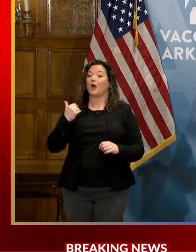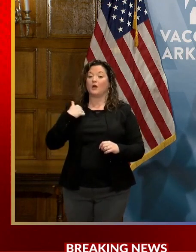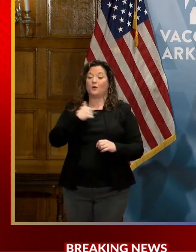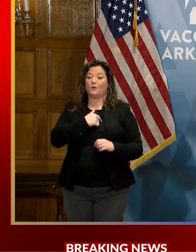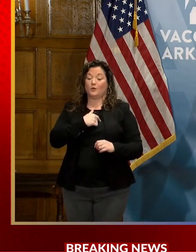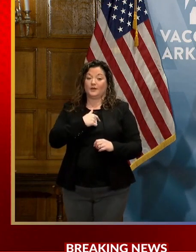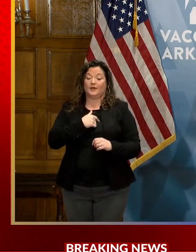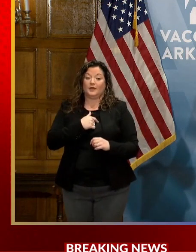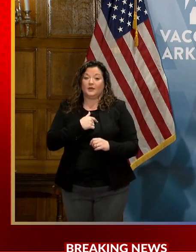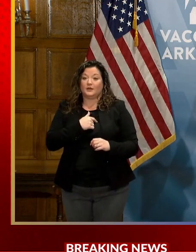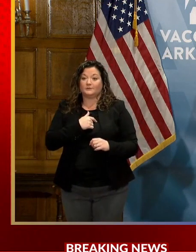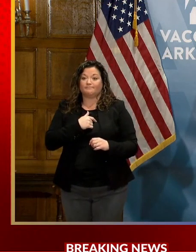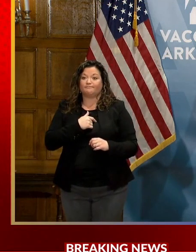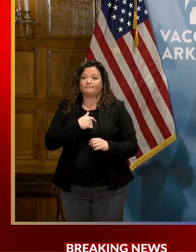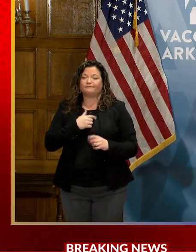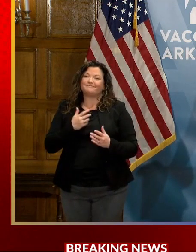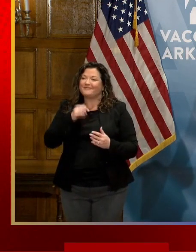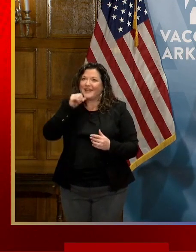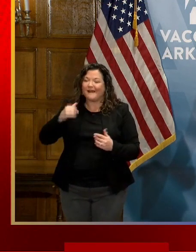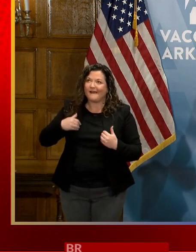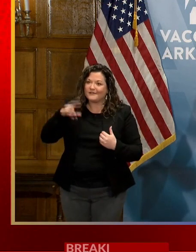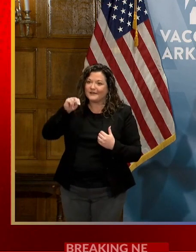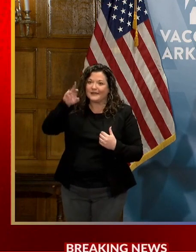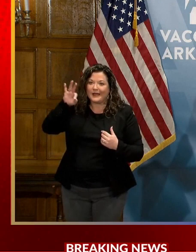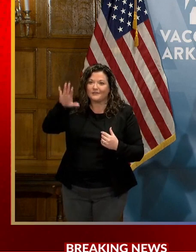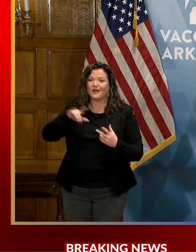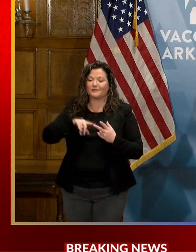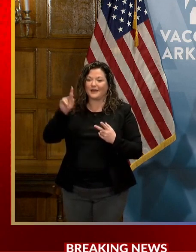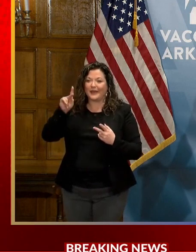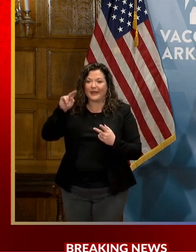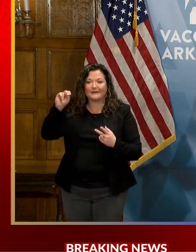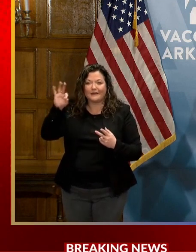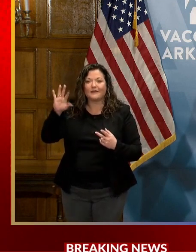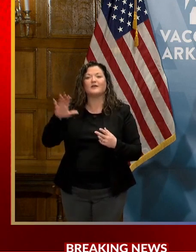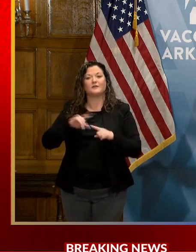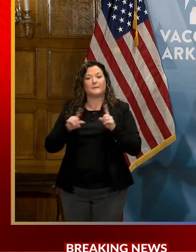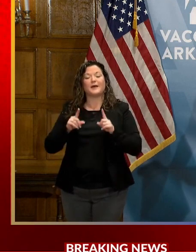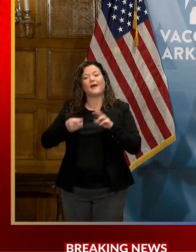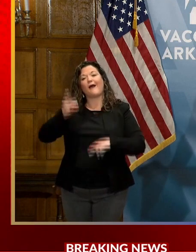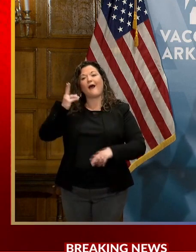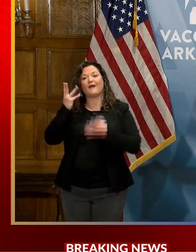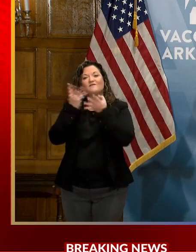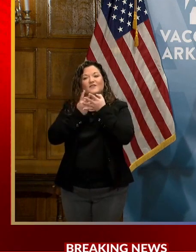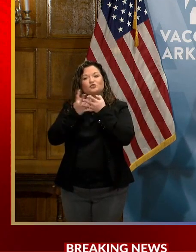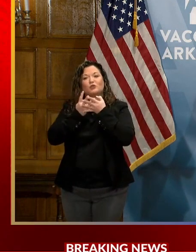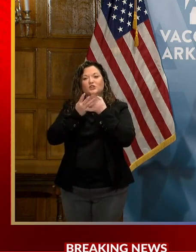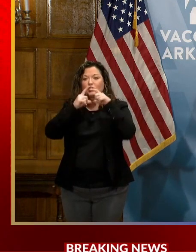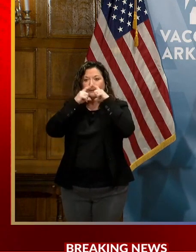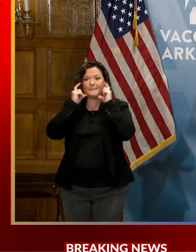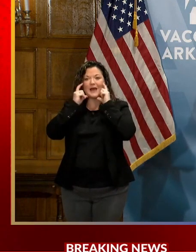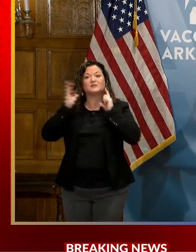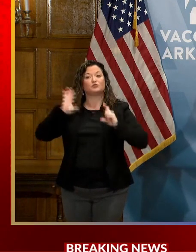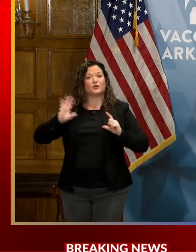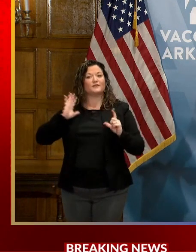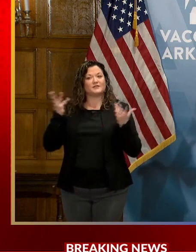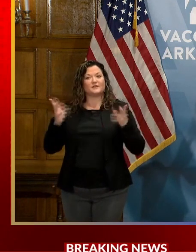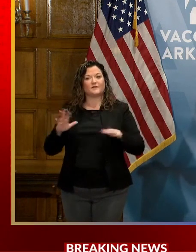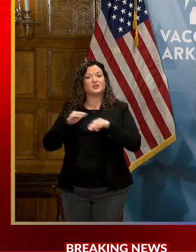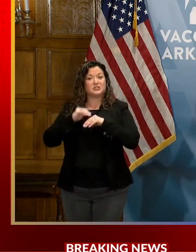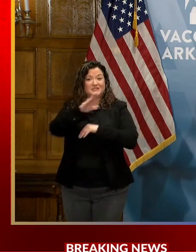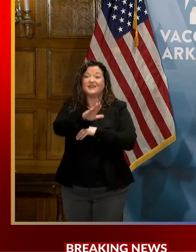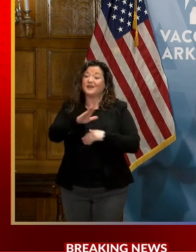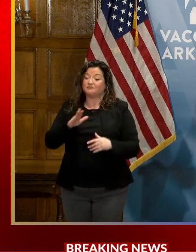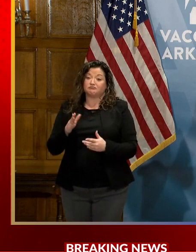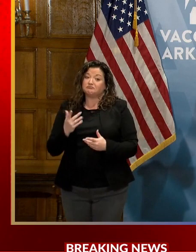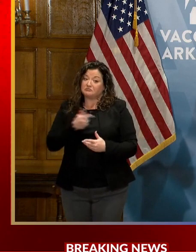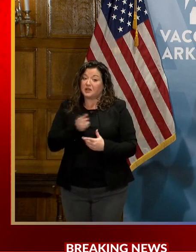not N95 or KN95, but they're high filtration masks that were previously sent. They very well